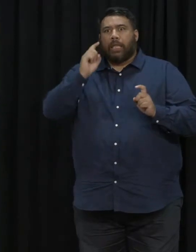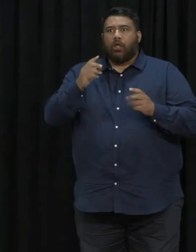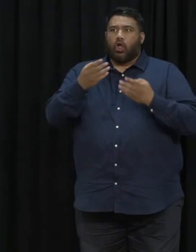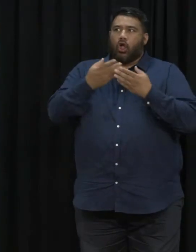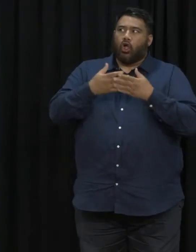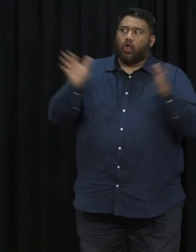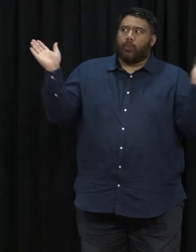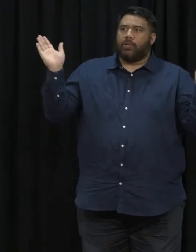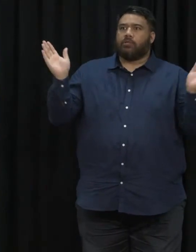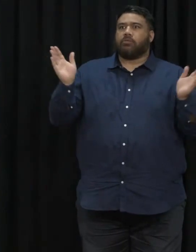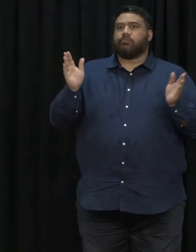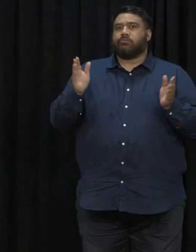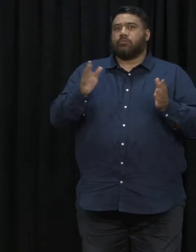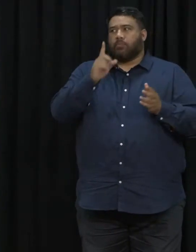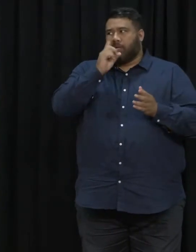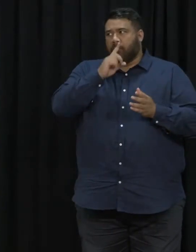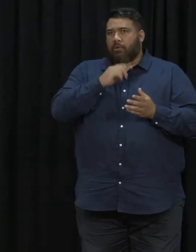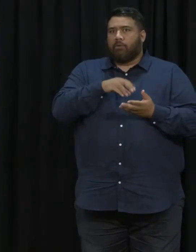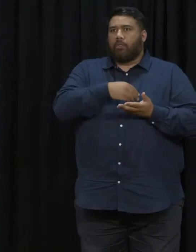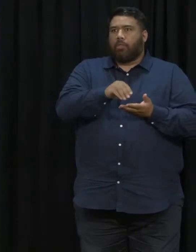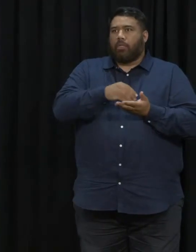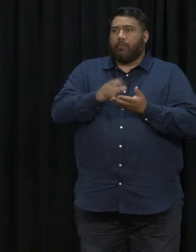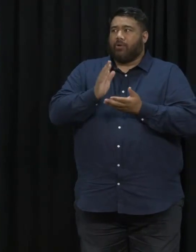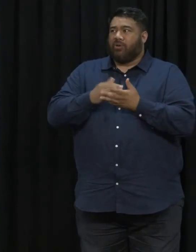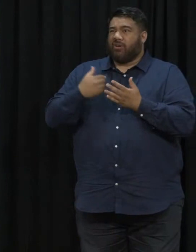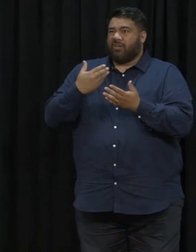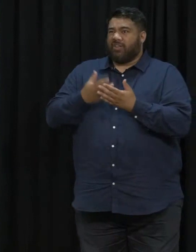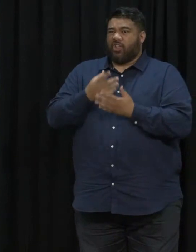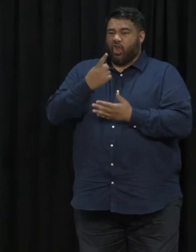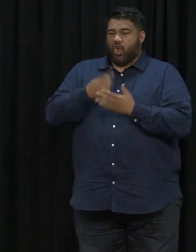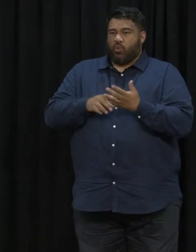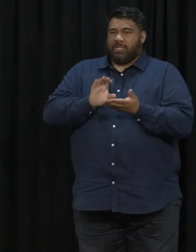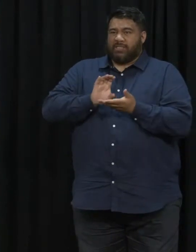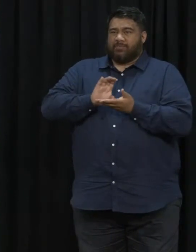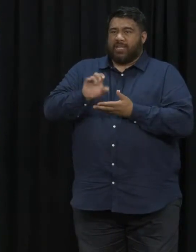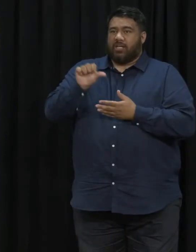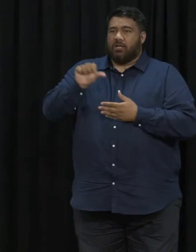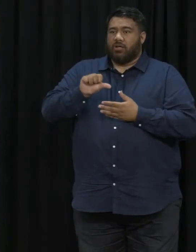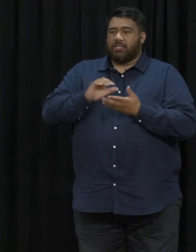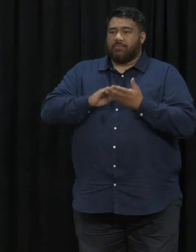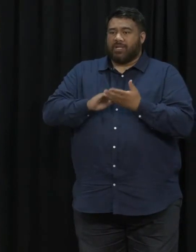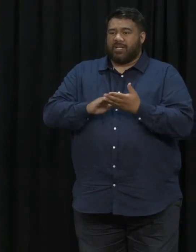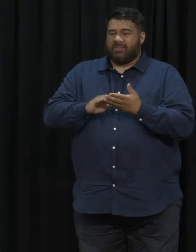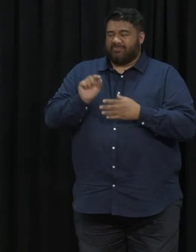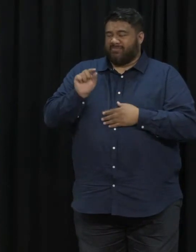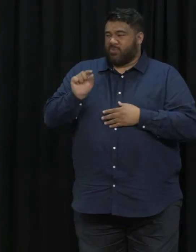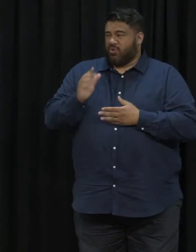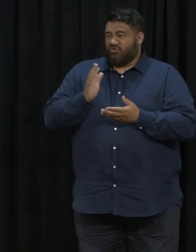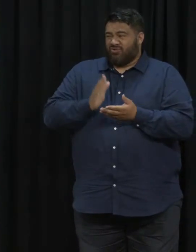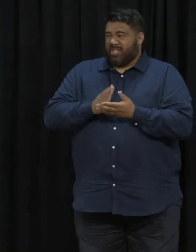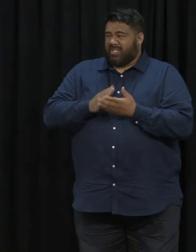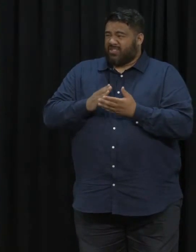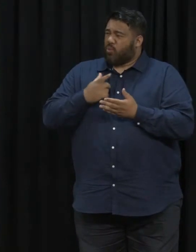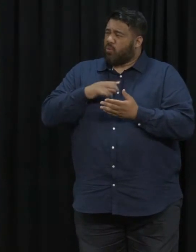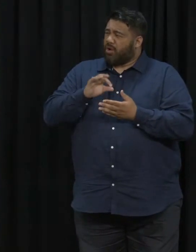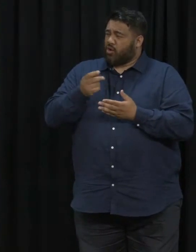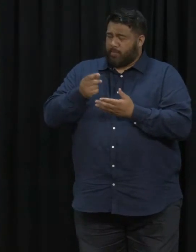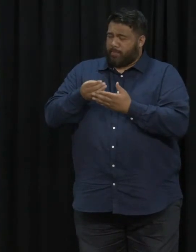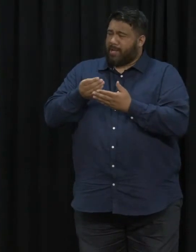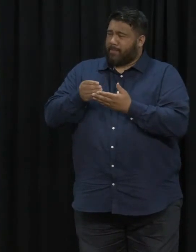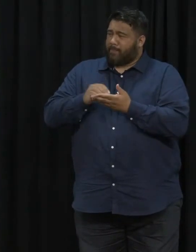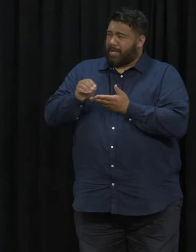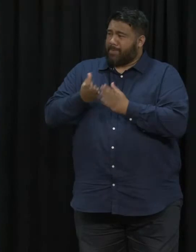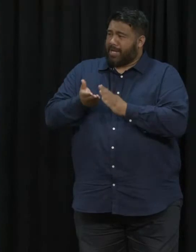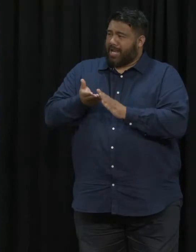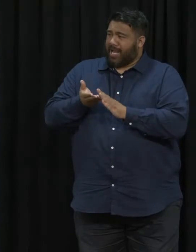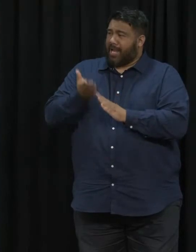be a significant fiscal risk. You've actually only spent 19 million on it, which is a drop in the bucket compared to the cost of the lockdown. There was a suggestion at